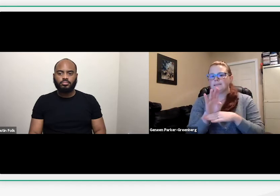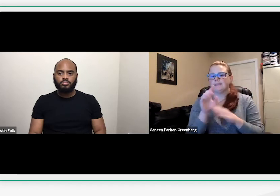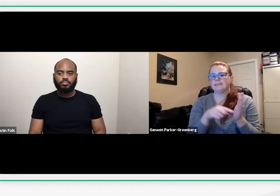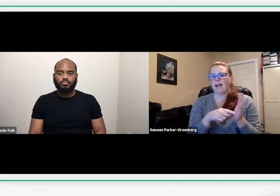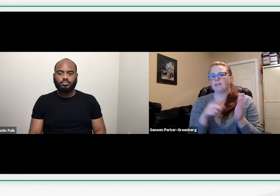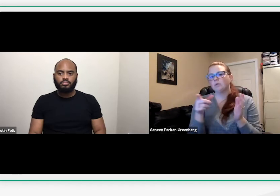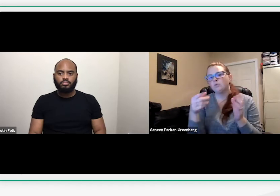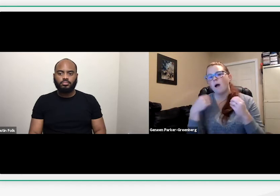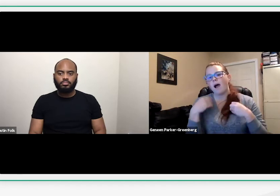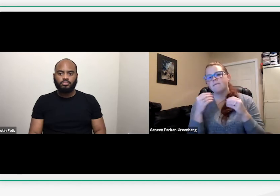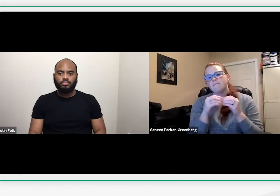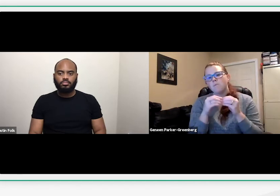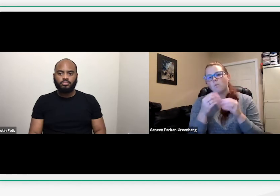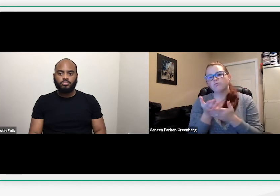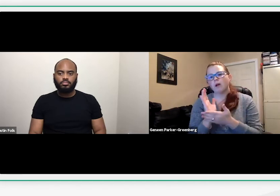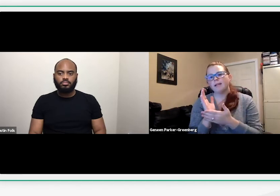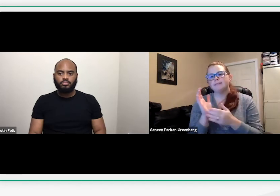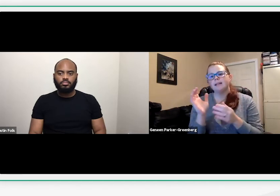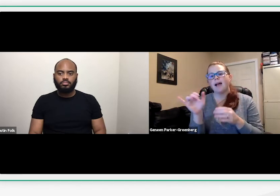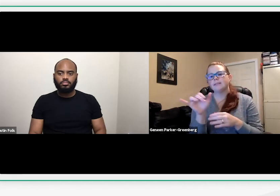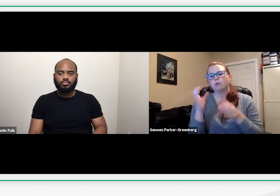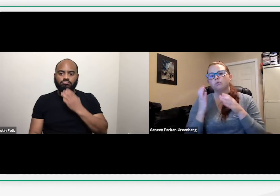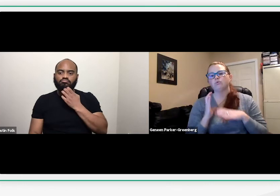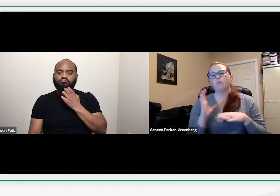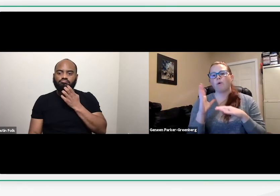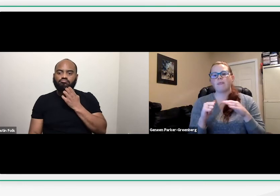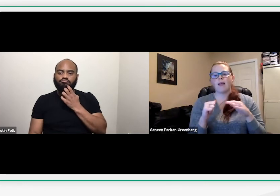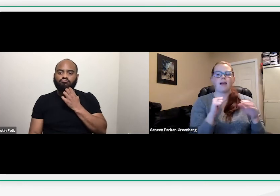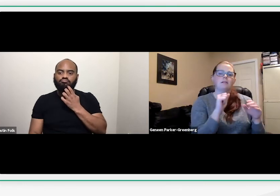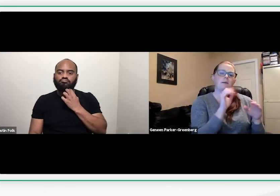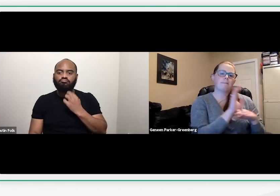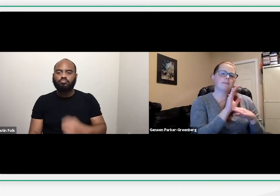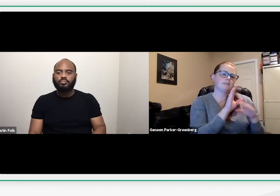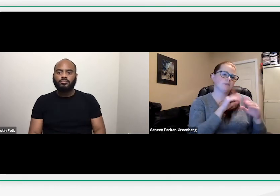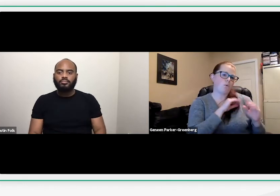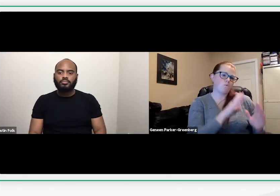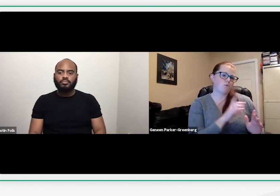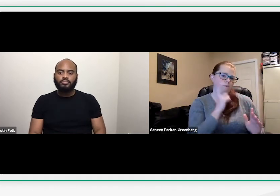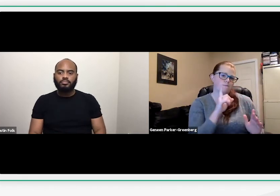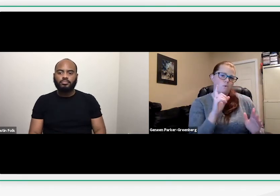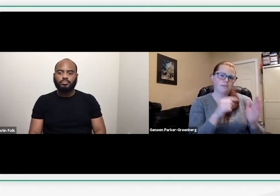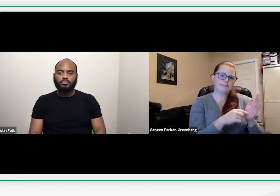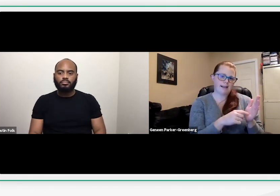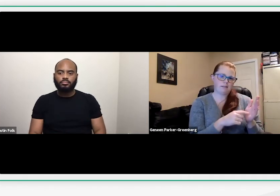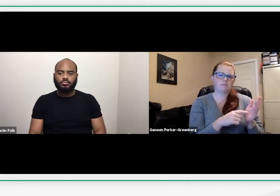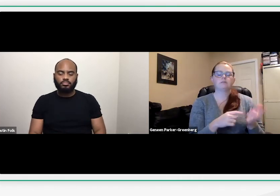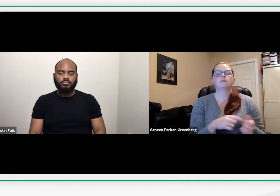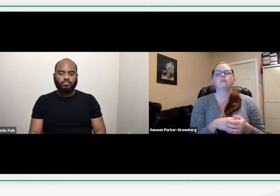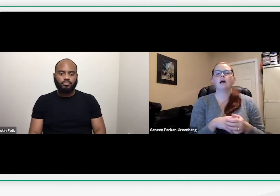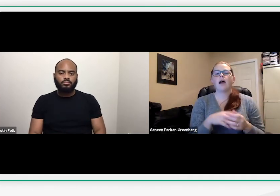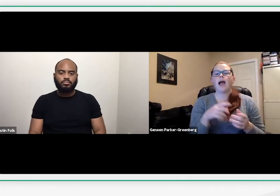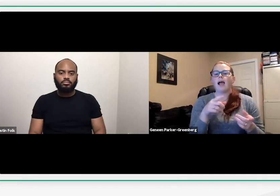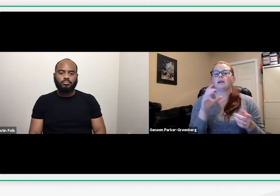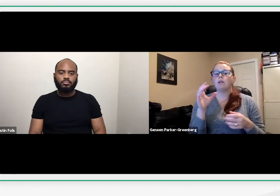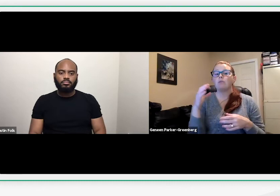the FDCPA, um, under this act, you have more rights as a consumer than you